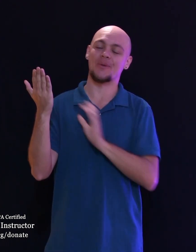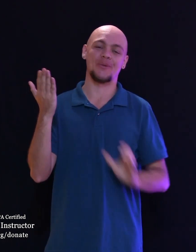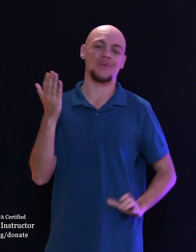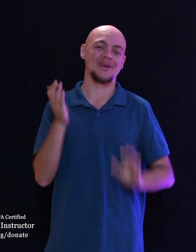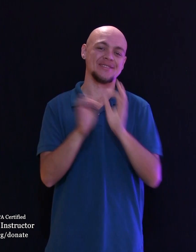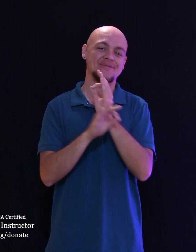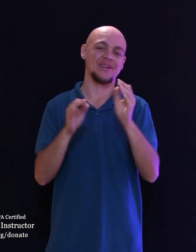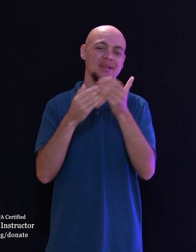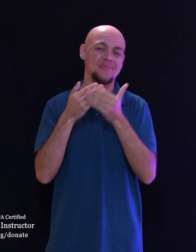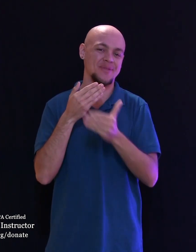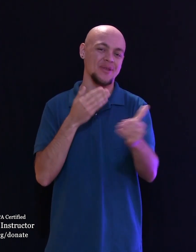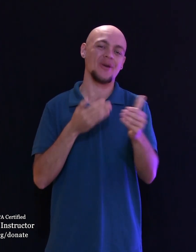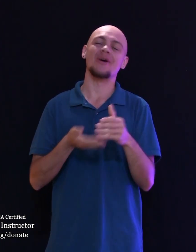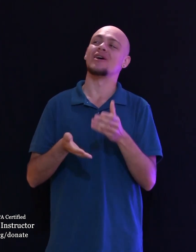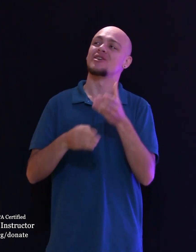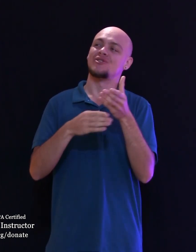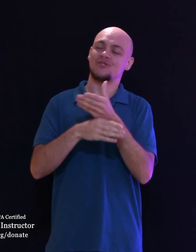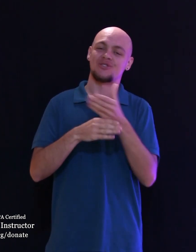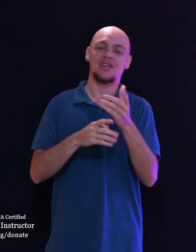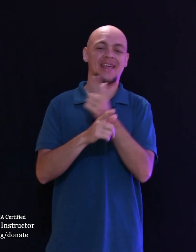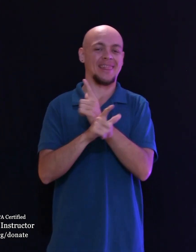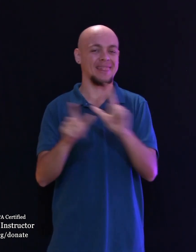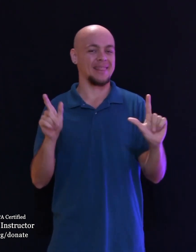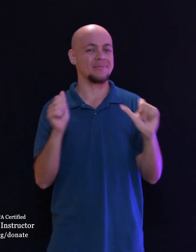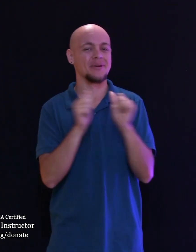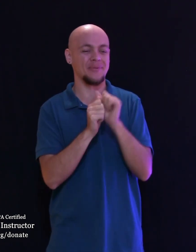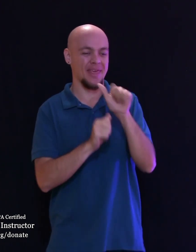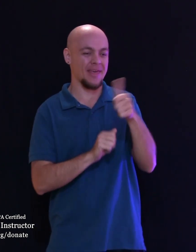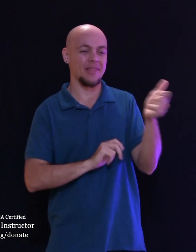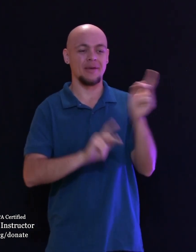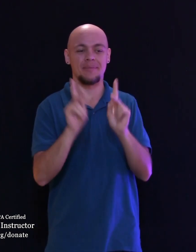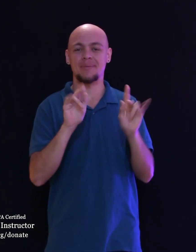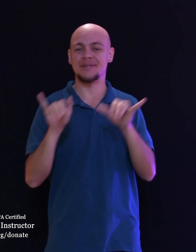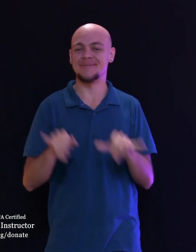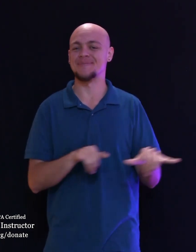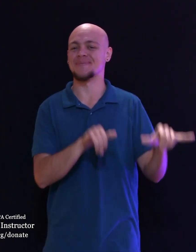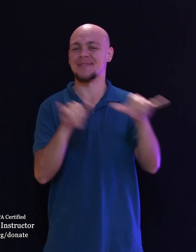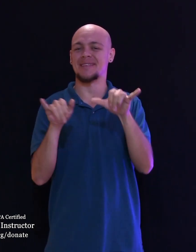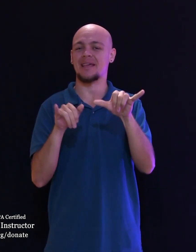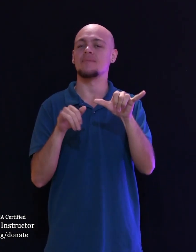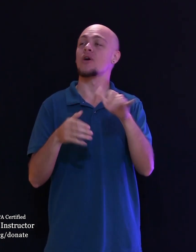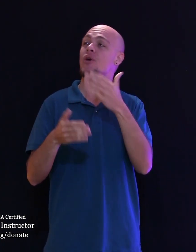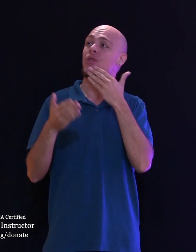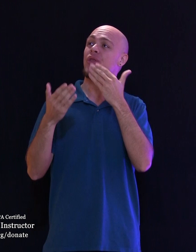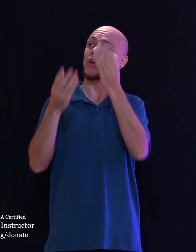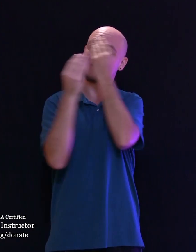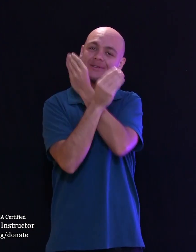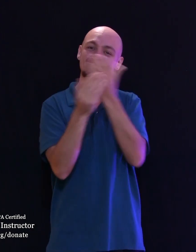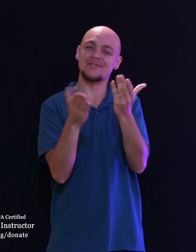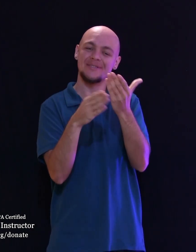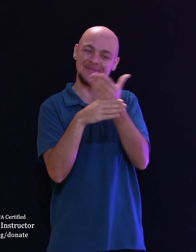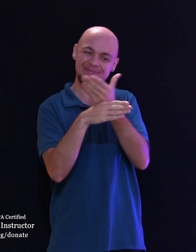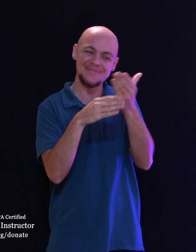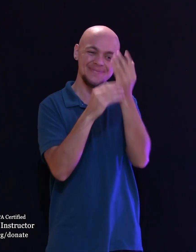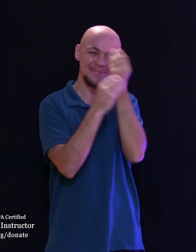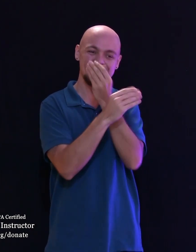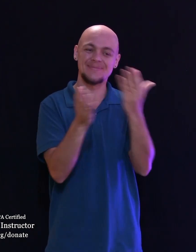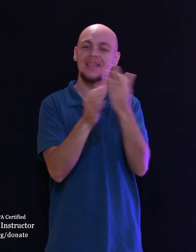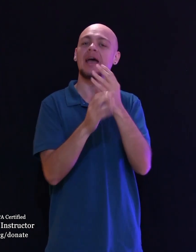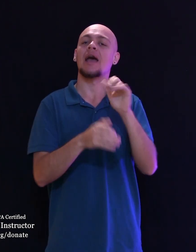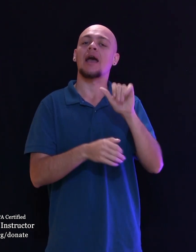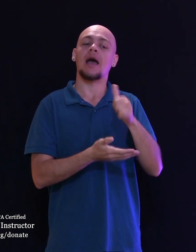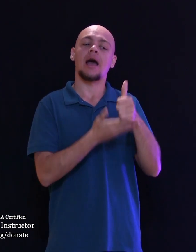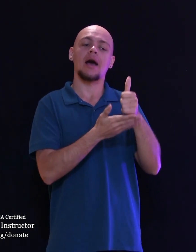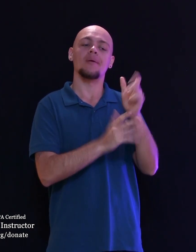Christ, may you go forward sharing this liberty with others. May we all seek to spread the good news of our freedom and